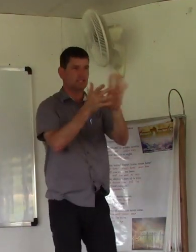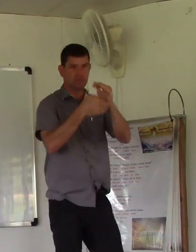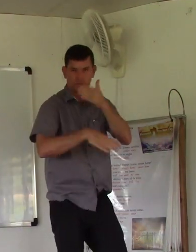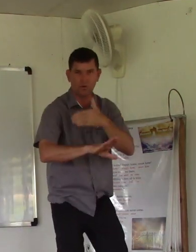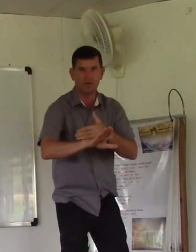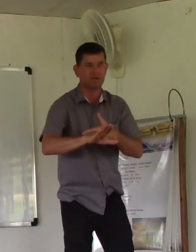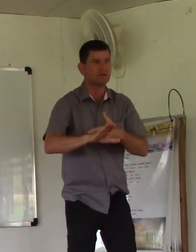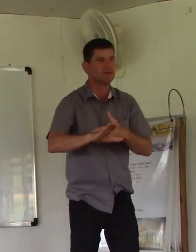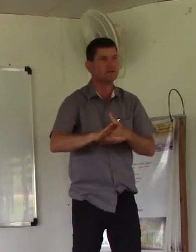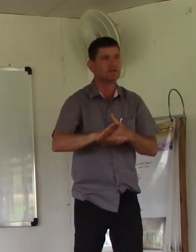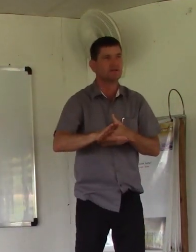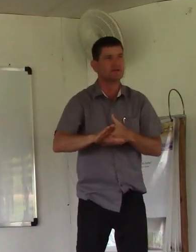was born.